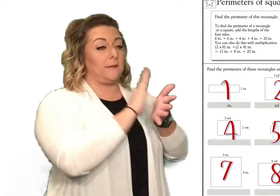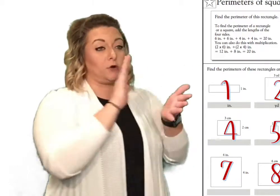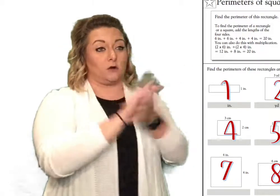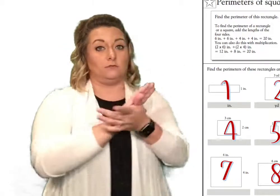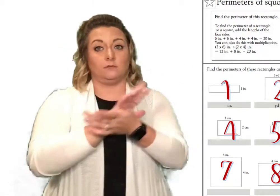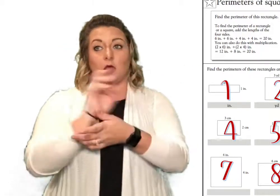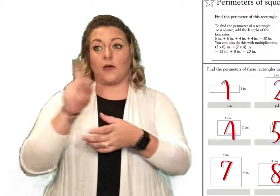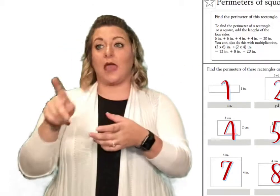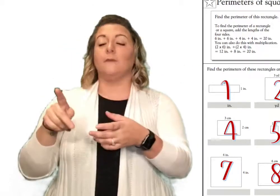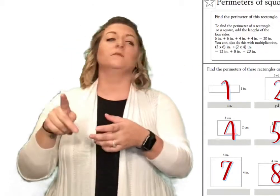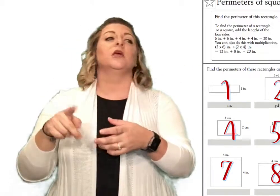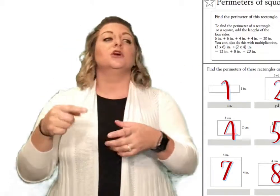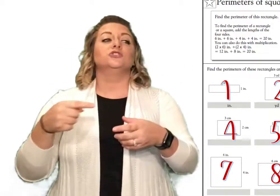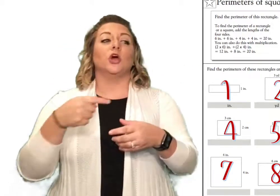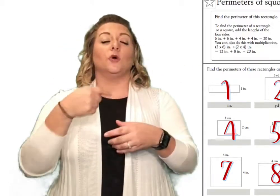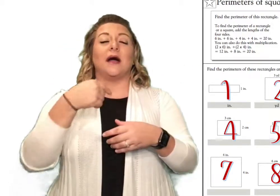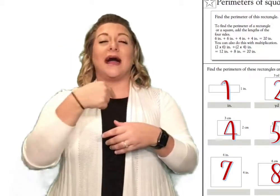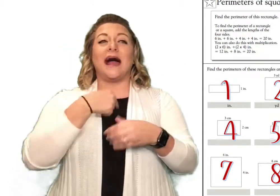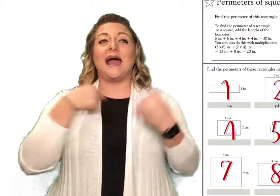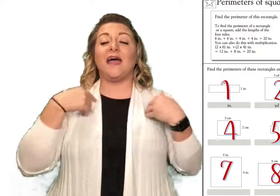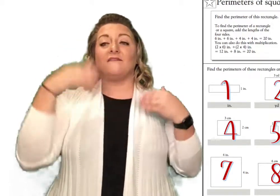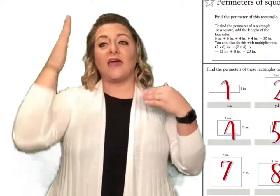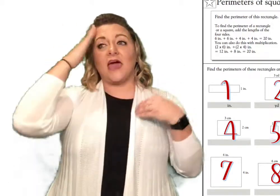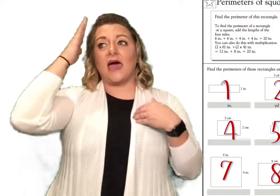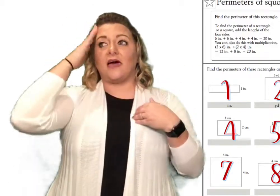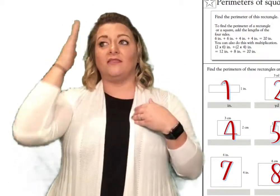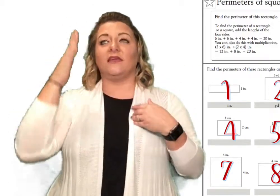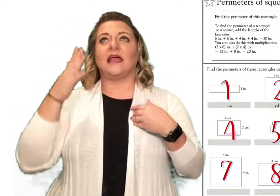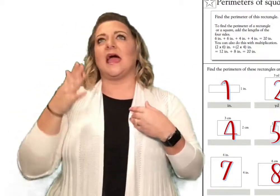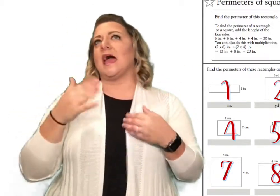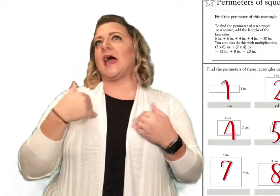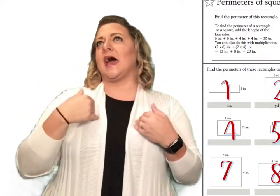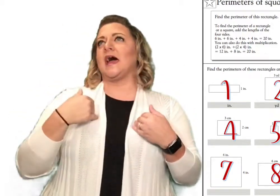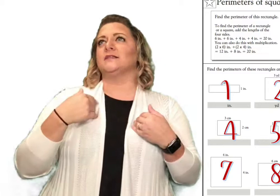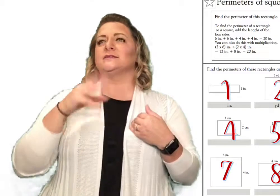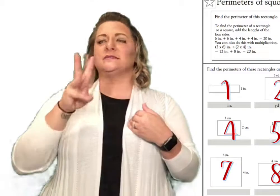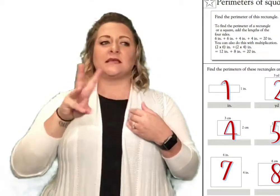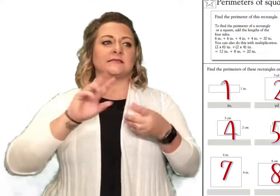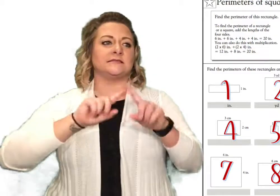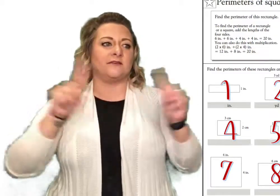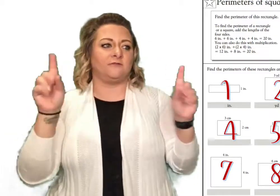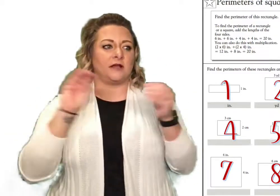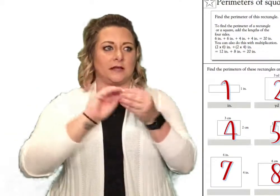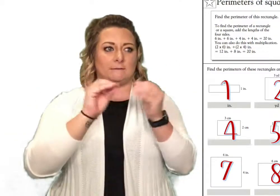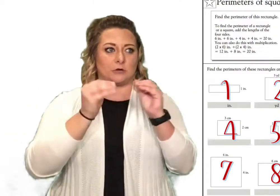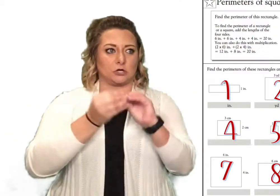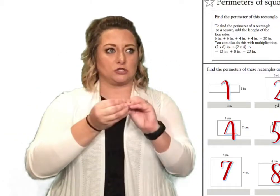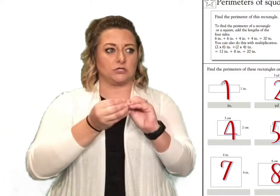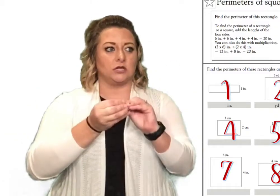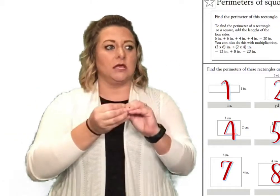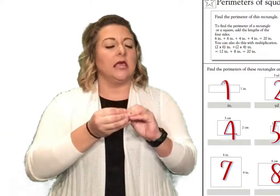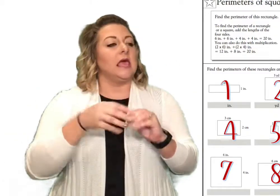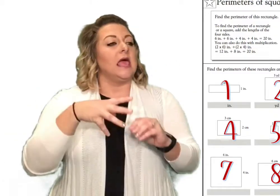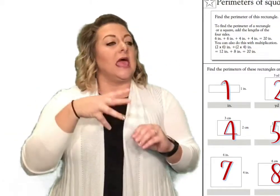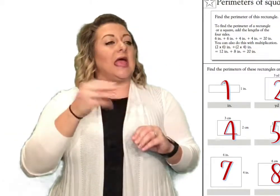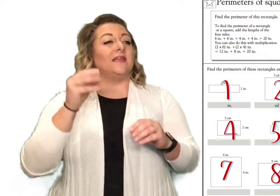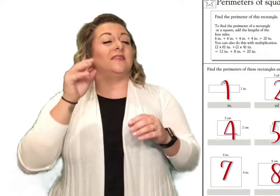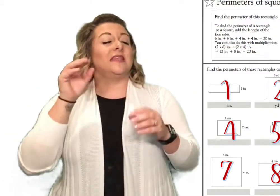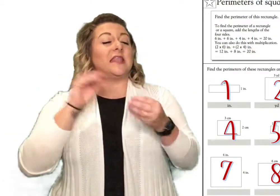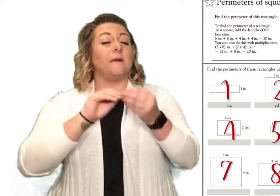paper. Okay? So I have a hat that has 6 different numbers. And the